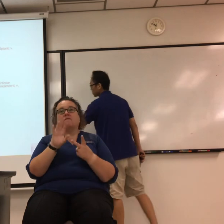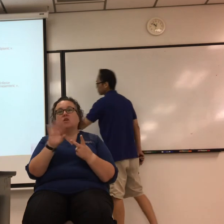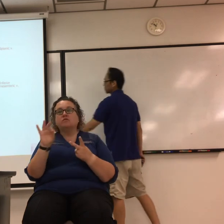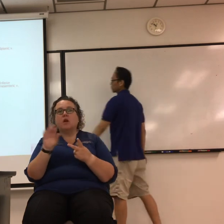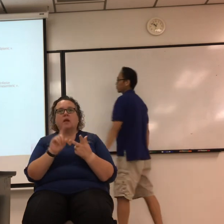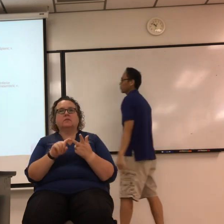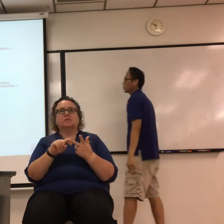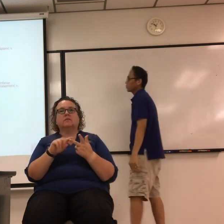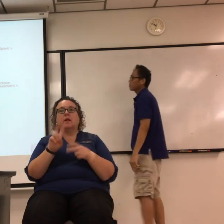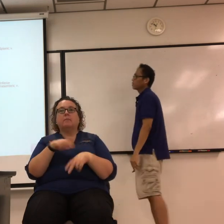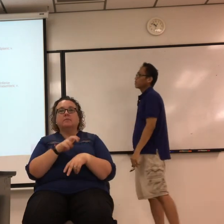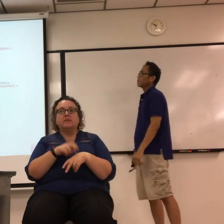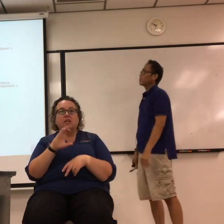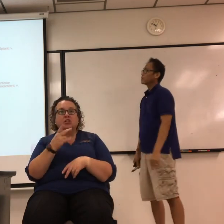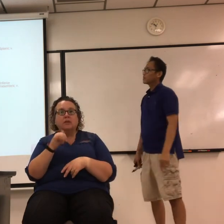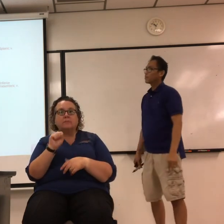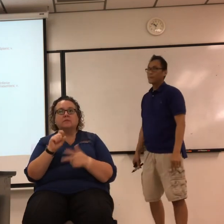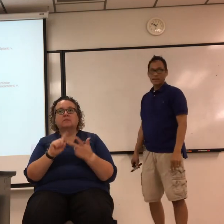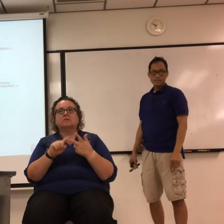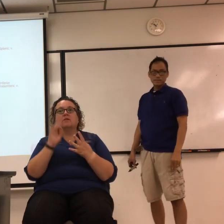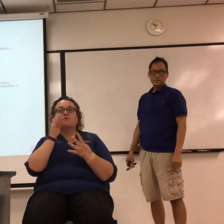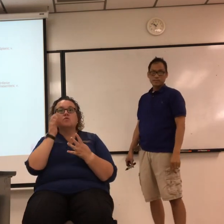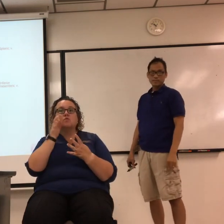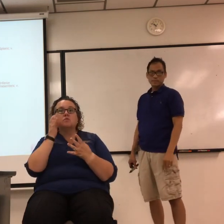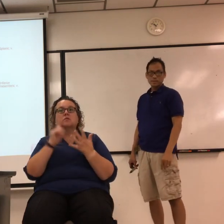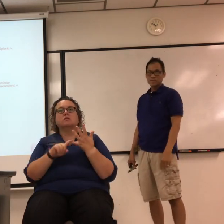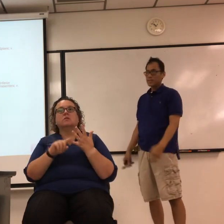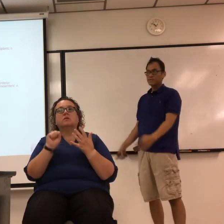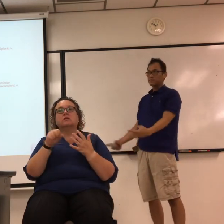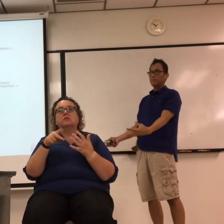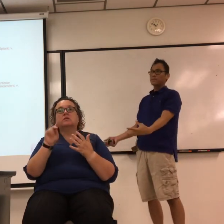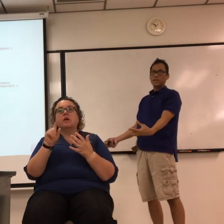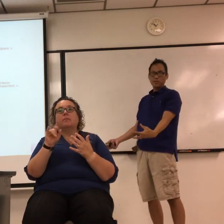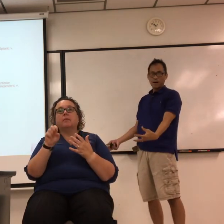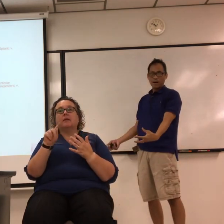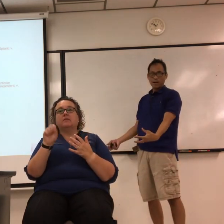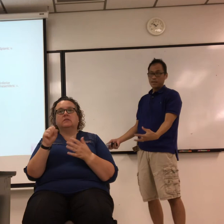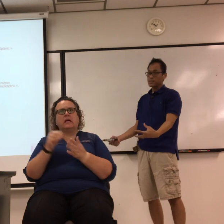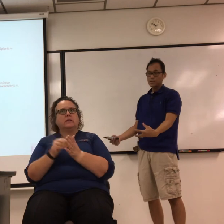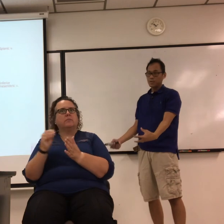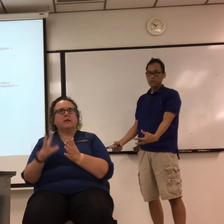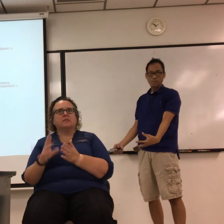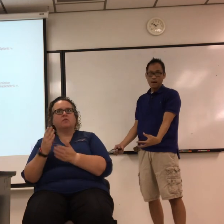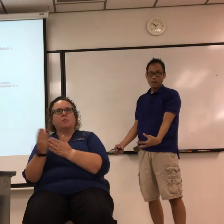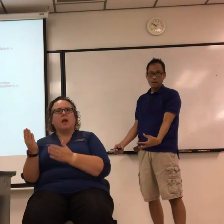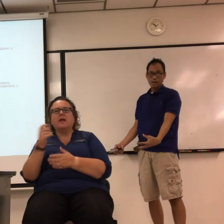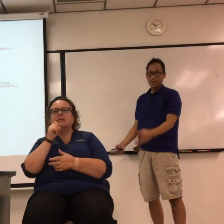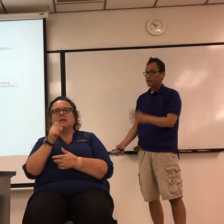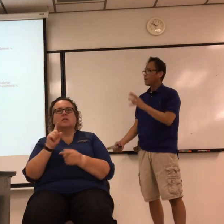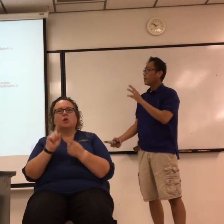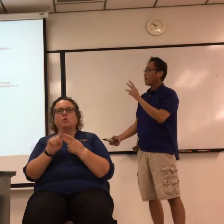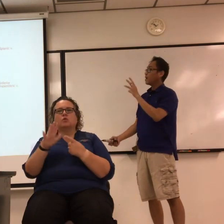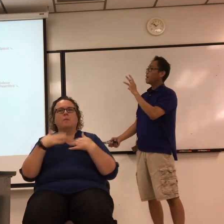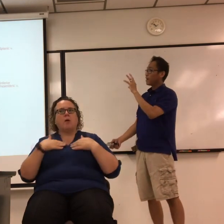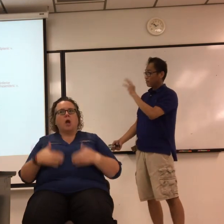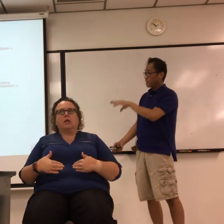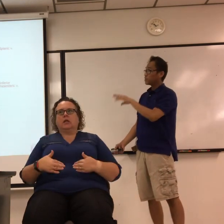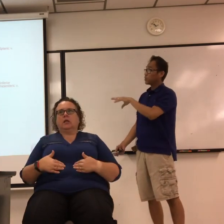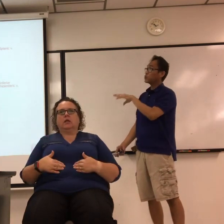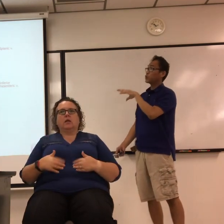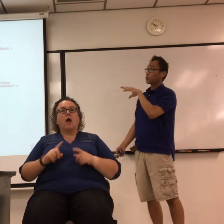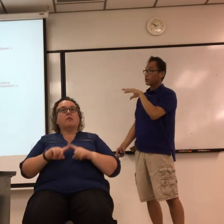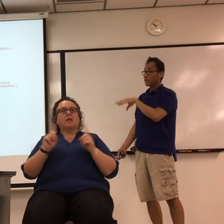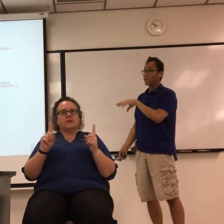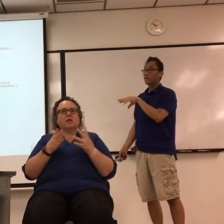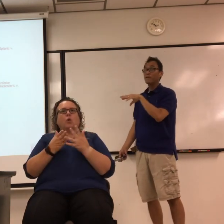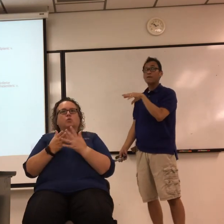french fries, potato chips, fruit, supplements, expensive supplements that you buy. It doesn't go to your body unless